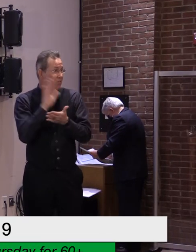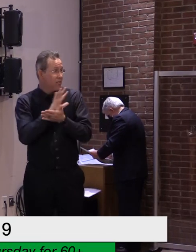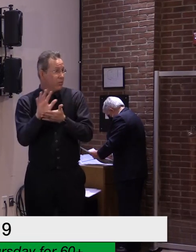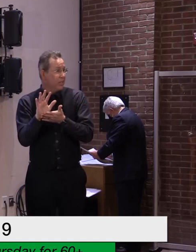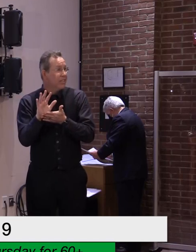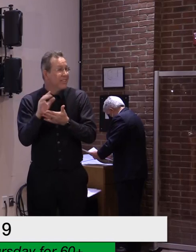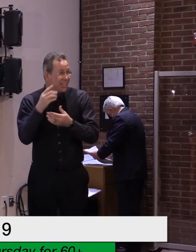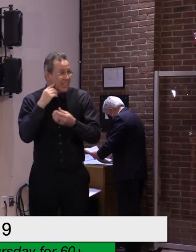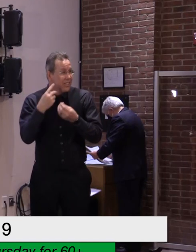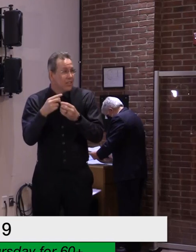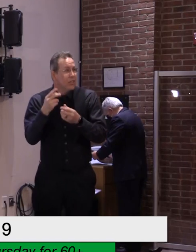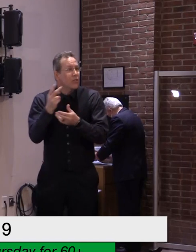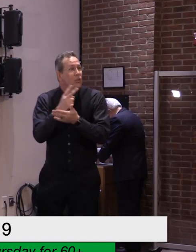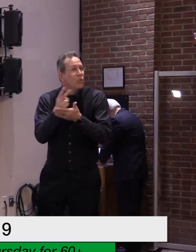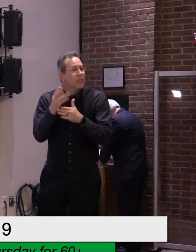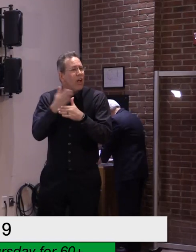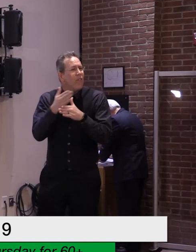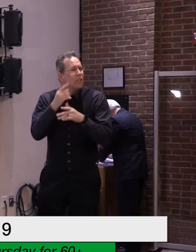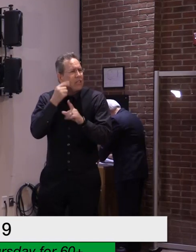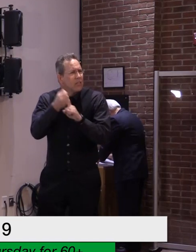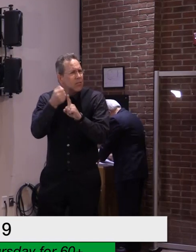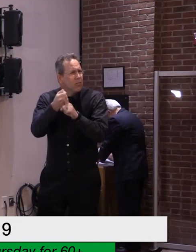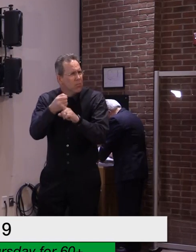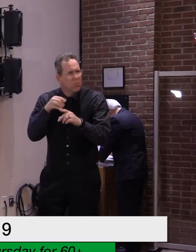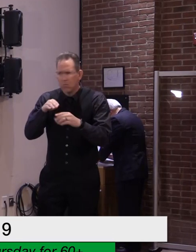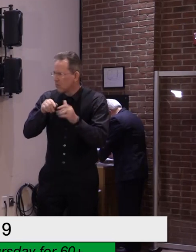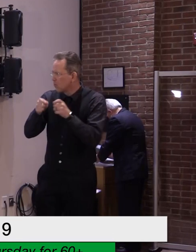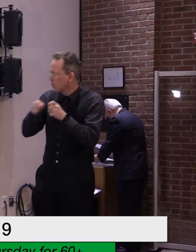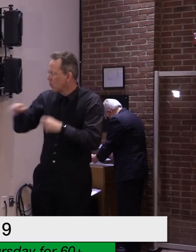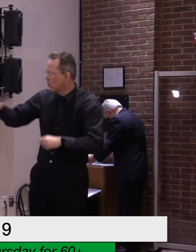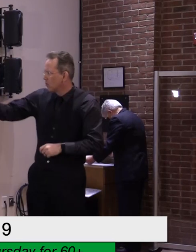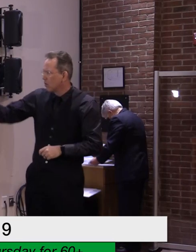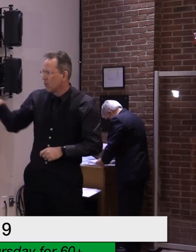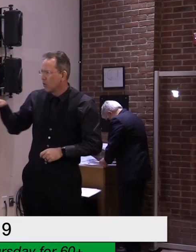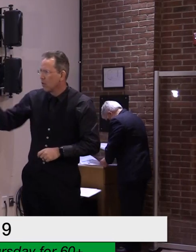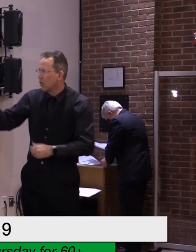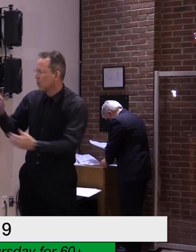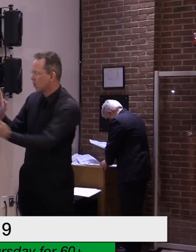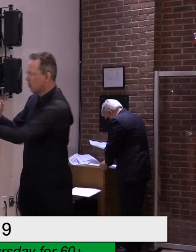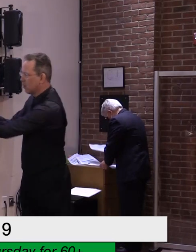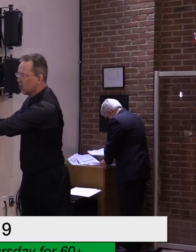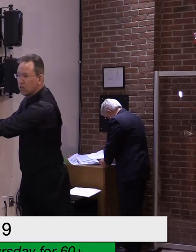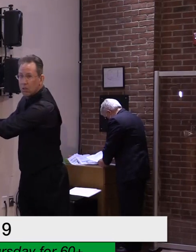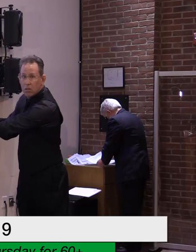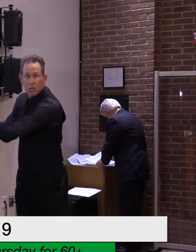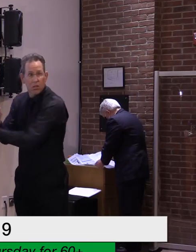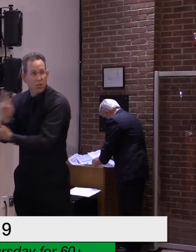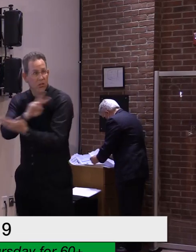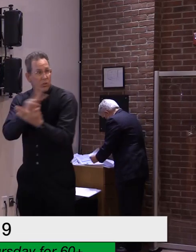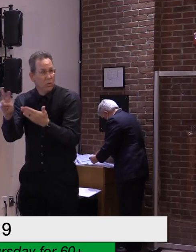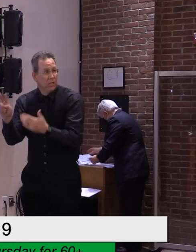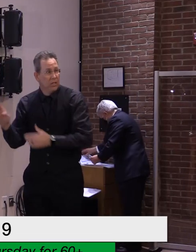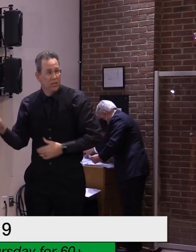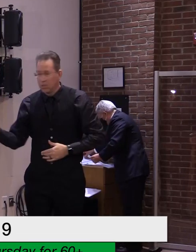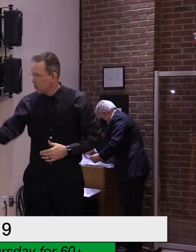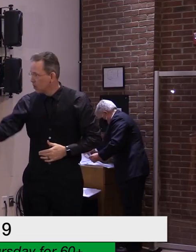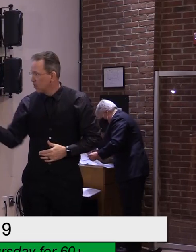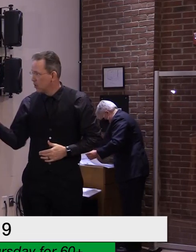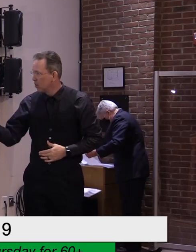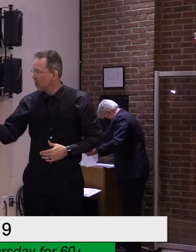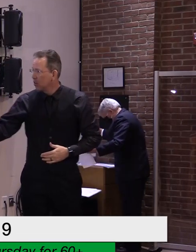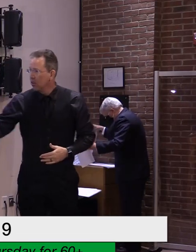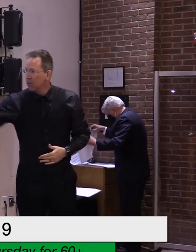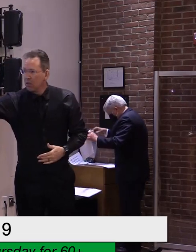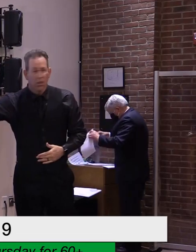average, our cases have remained relatively stable here in Vermont, averaging somewhere between 100 and 120 cases